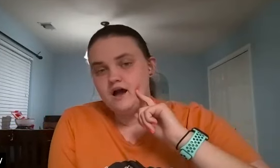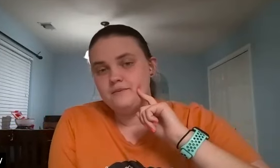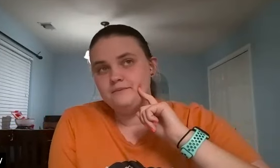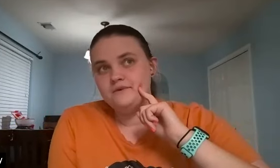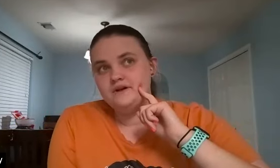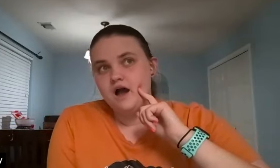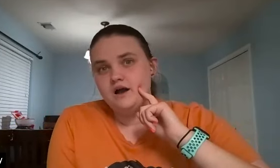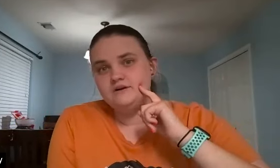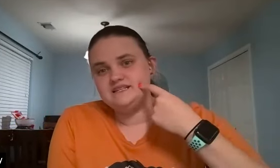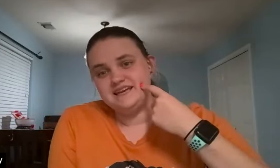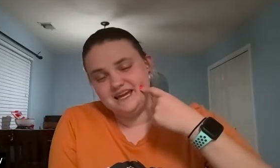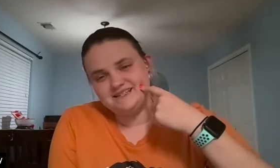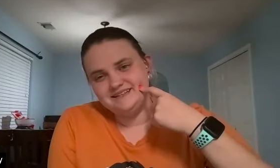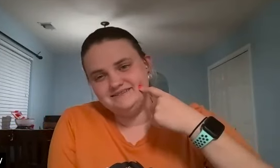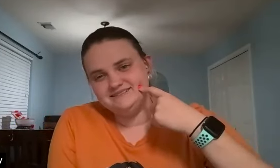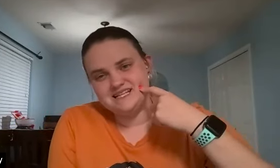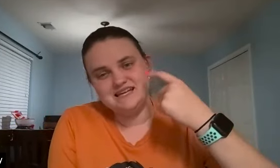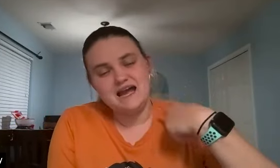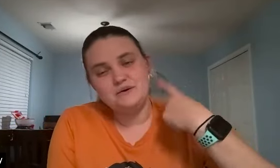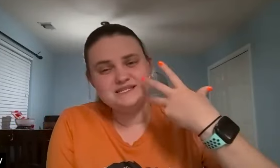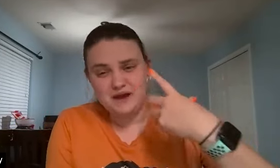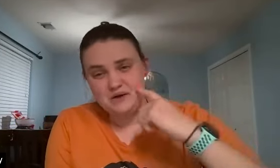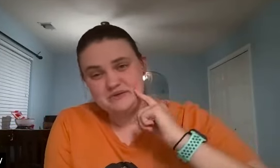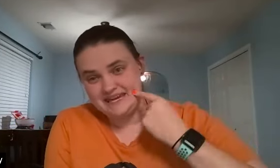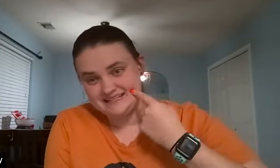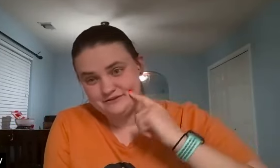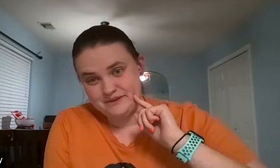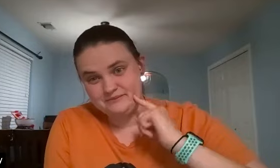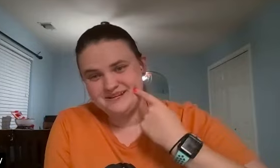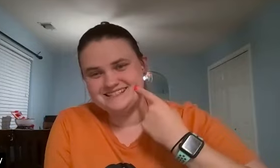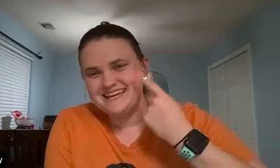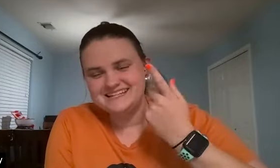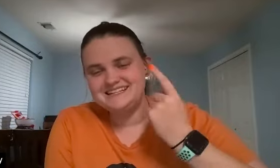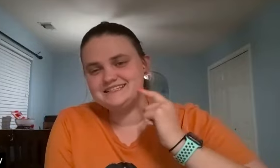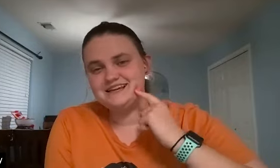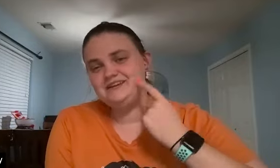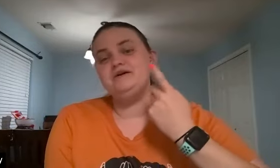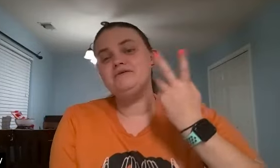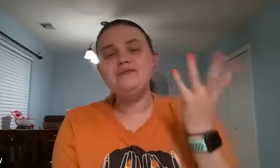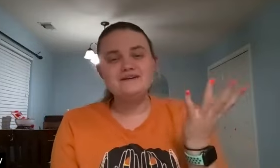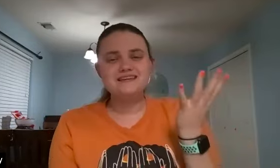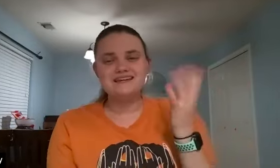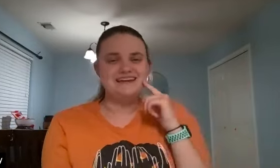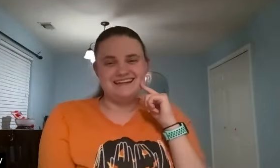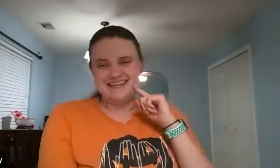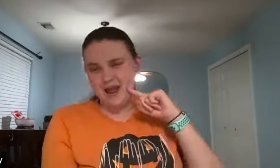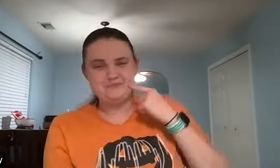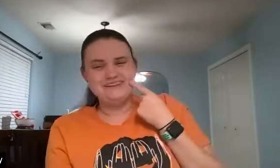I always say candy I always smile with candy for me, because candy is like, everyone loves candy. Candy's happy.